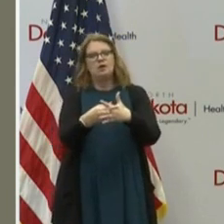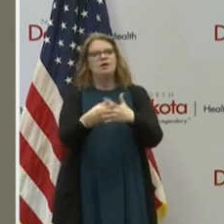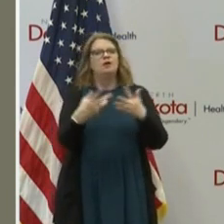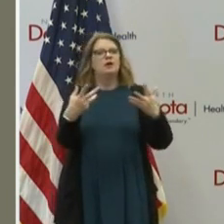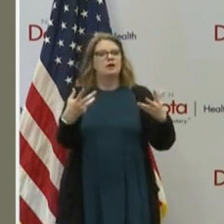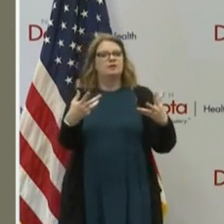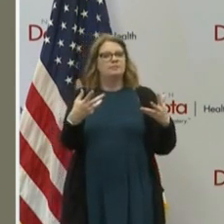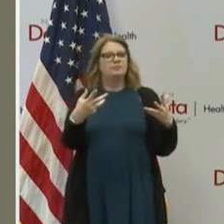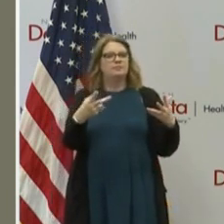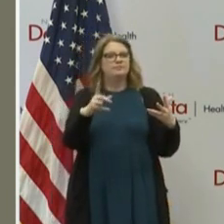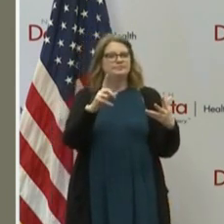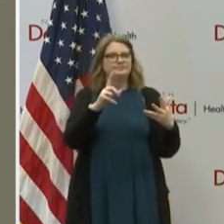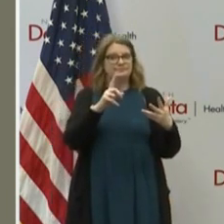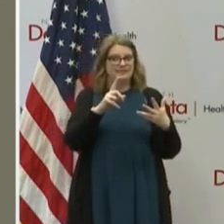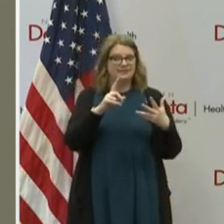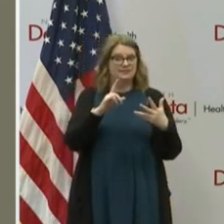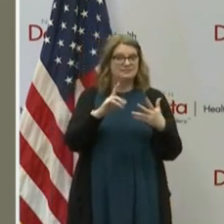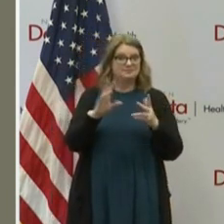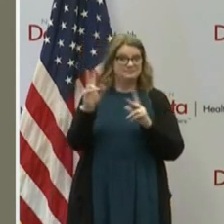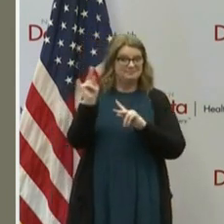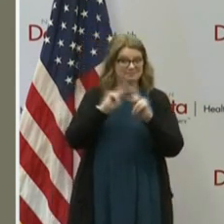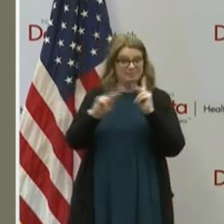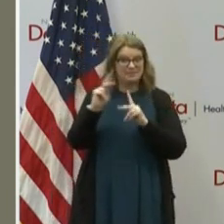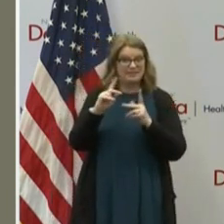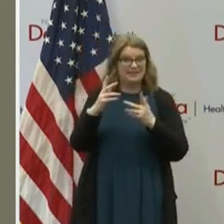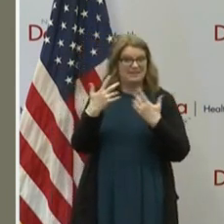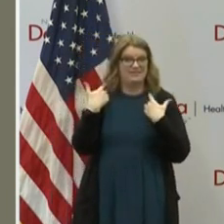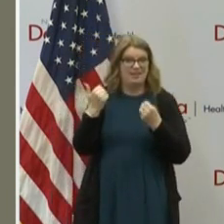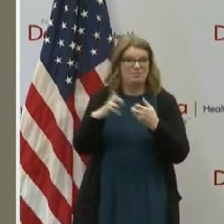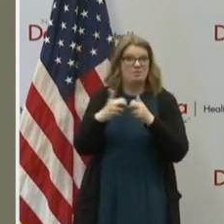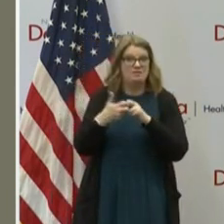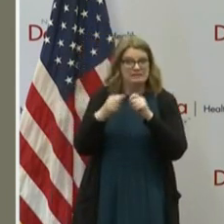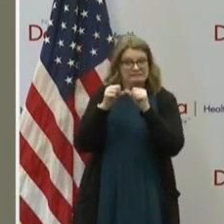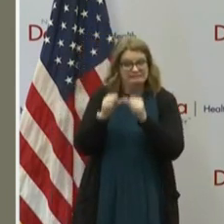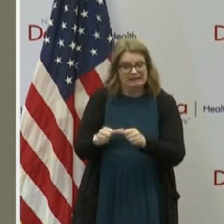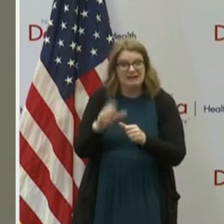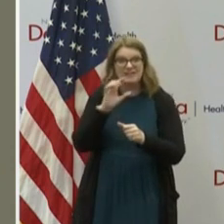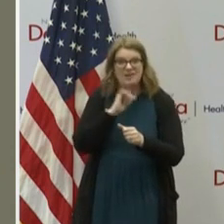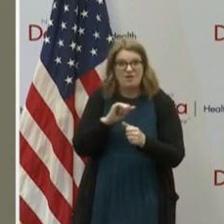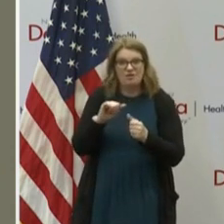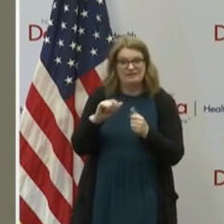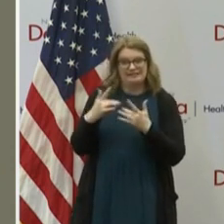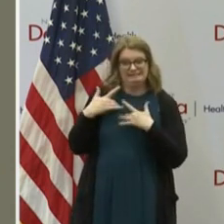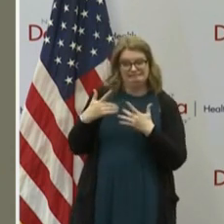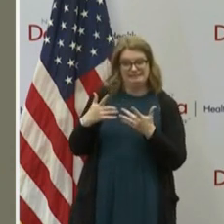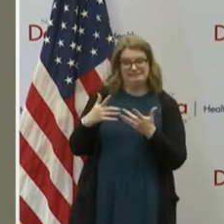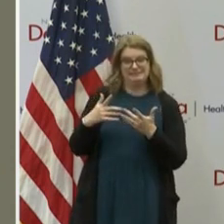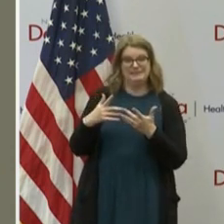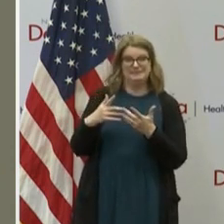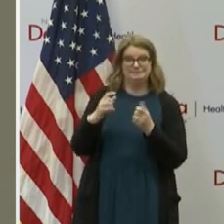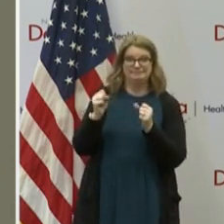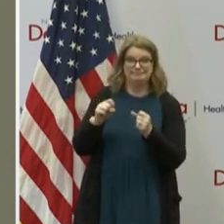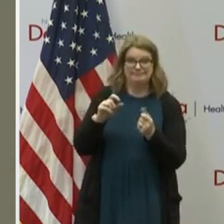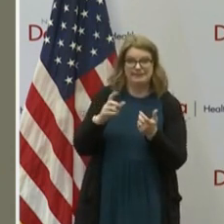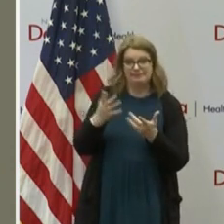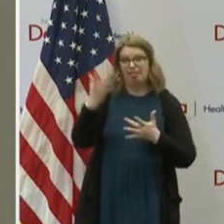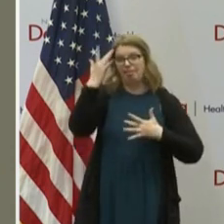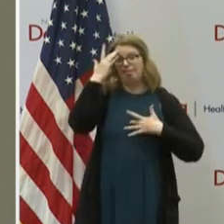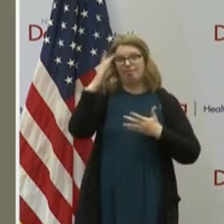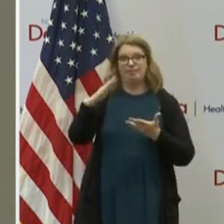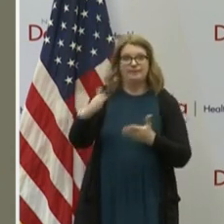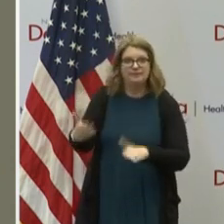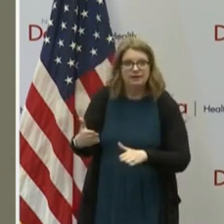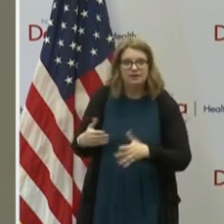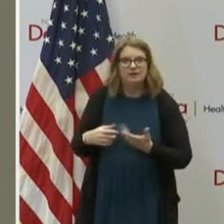has a degree of mortality for people that have underlying health conditions and are elderly. And where are people that have underlying health conditions or elderly?